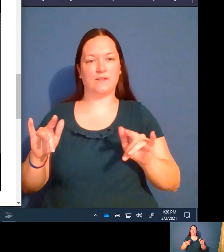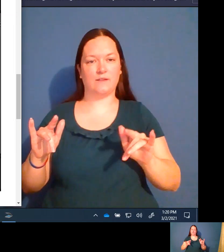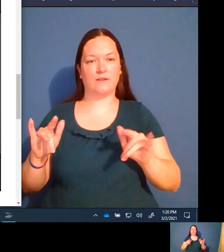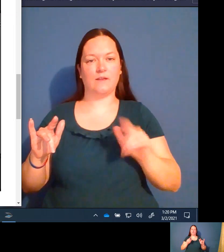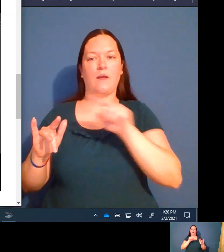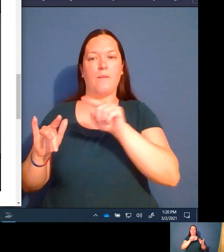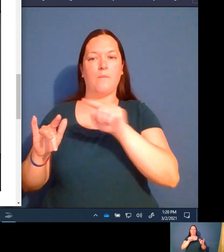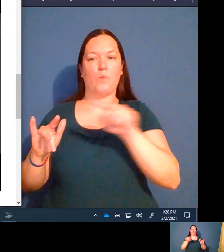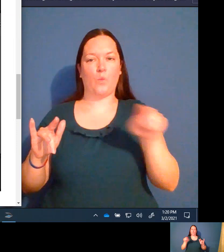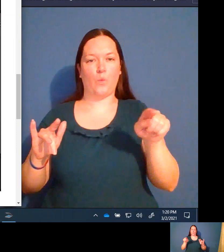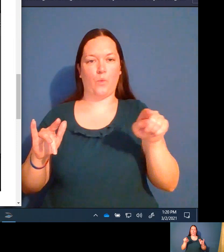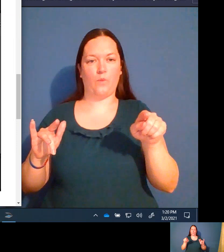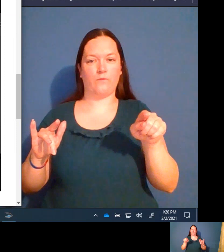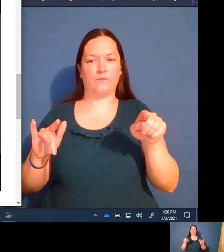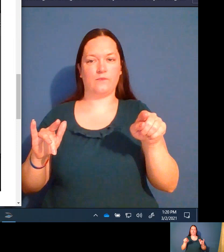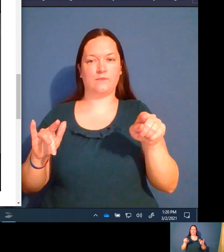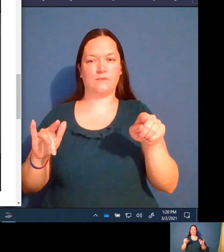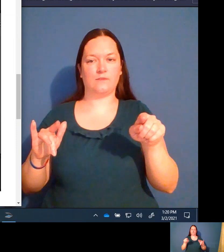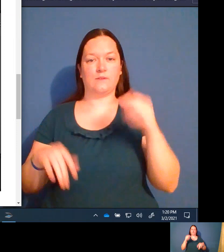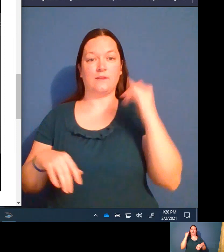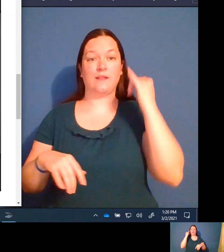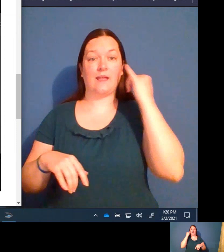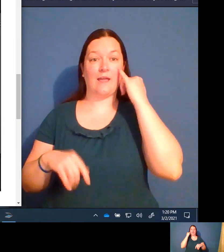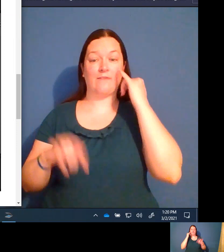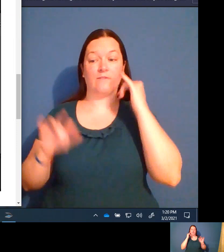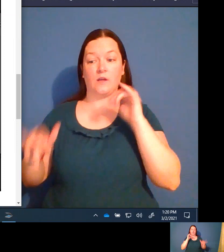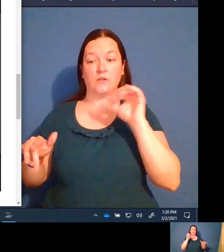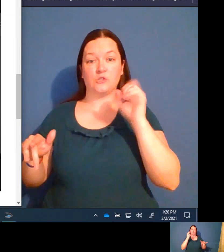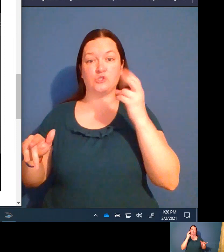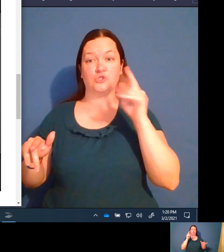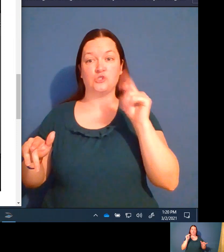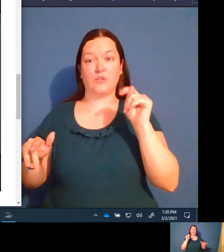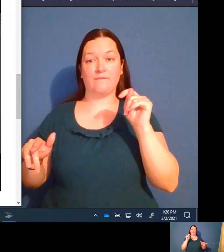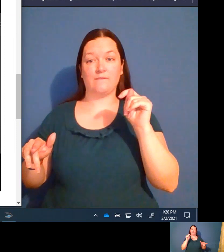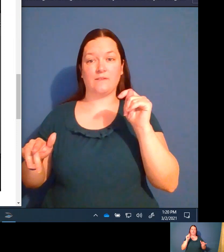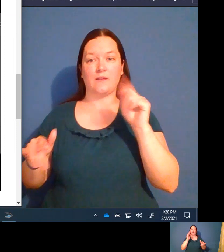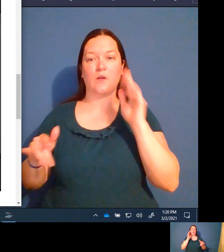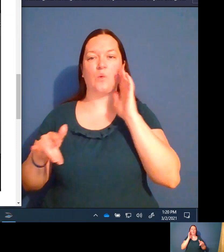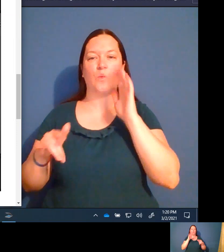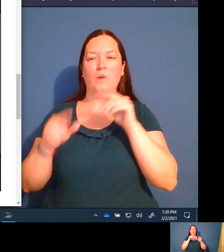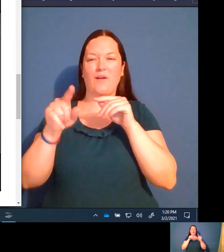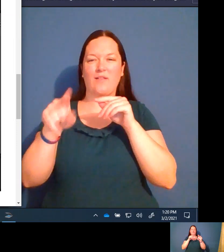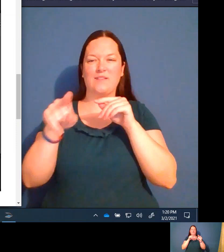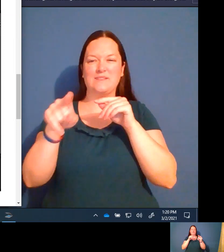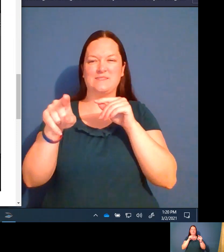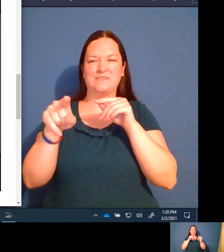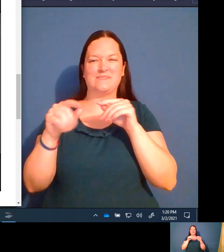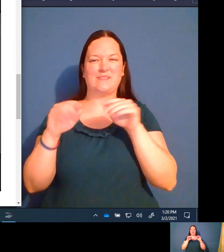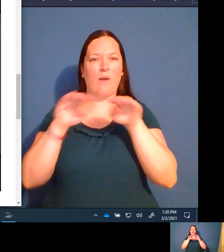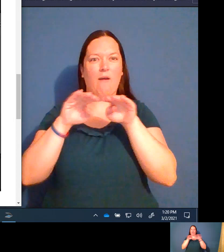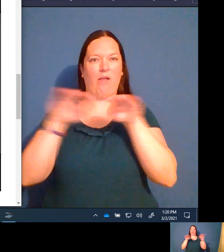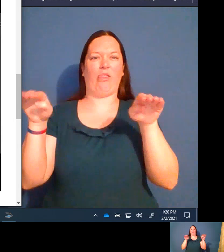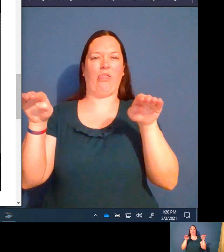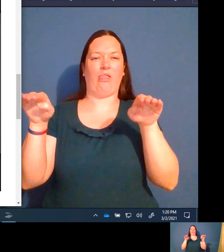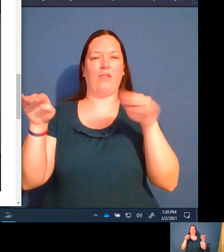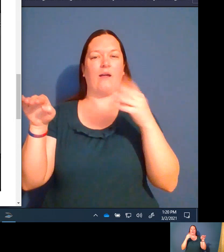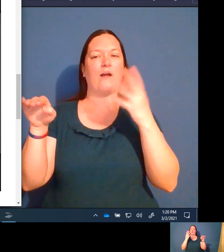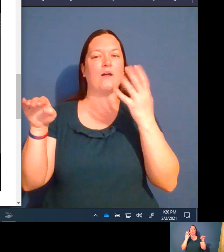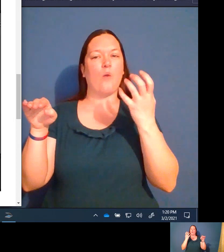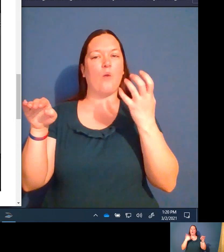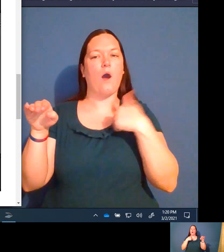Okay. If you hold the shift key first and then click, you'll get this little deal where it's going to go